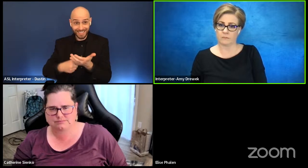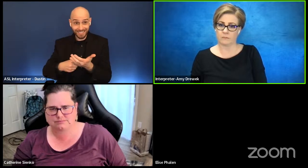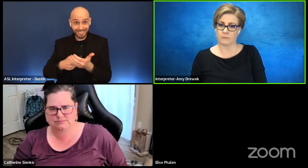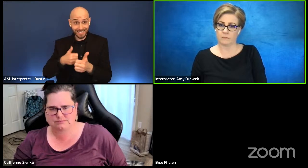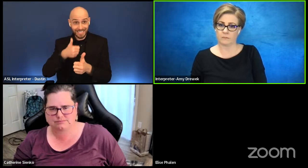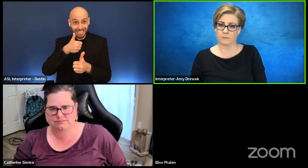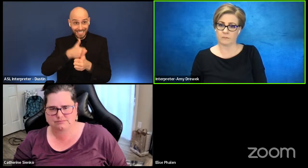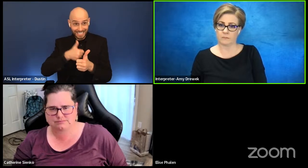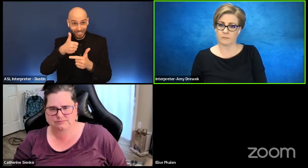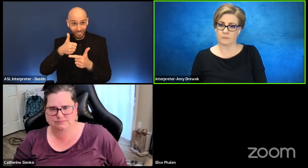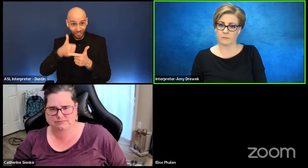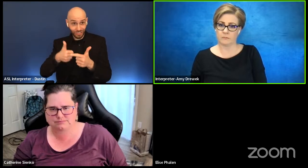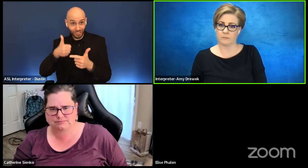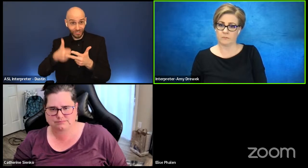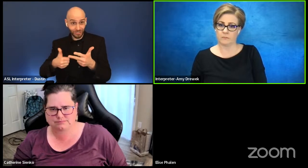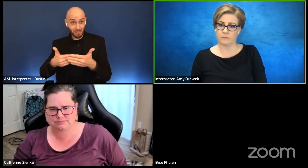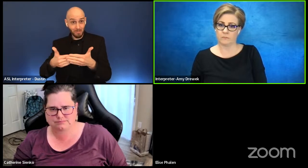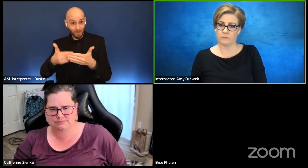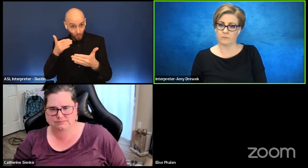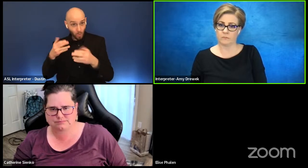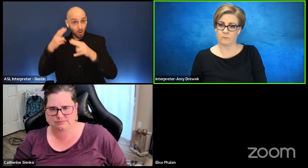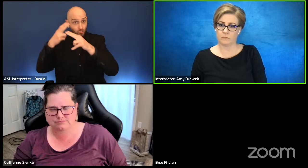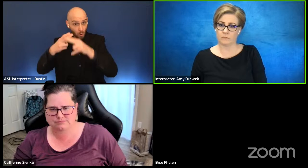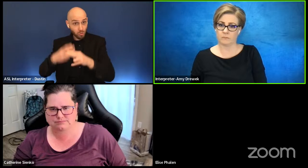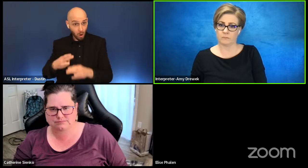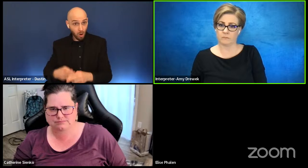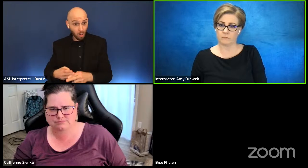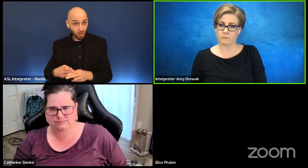prior to the roll call vote? Sorry.